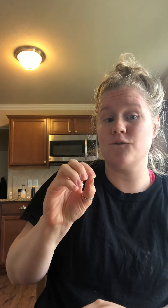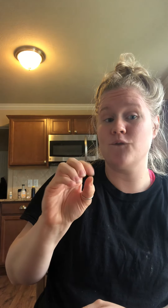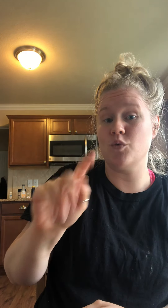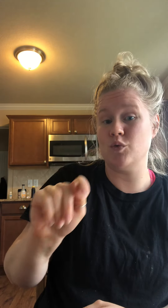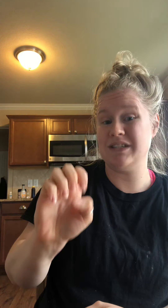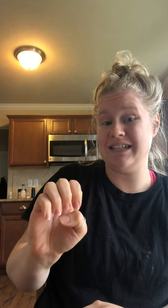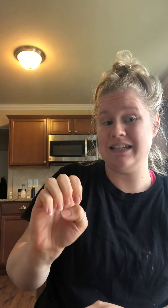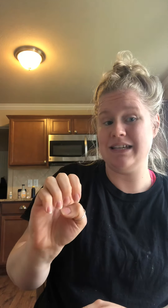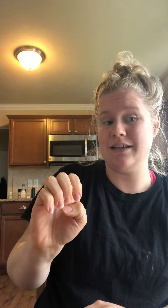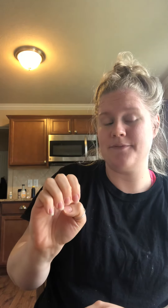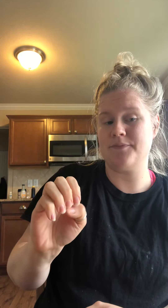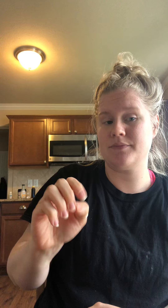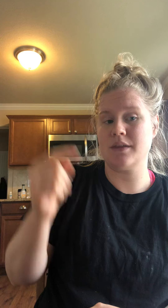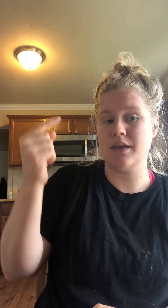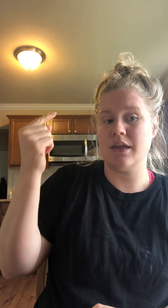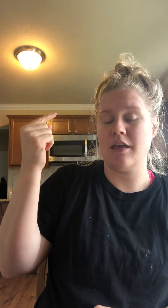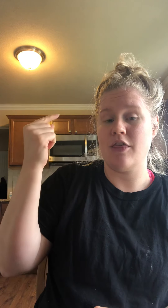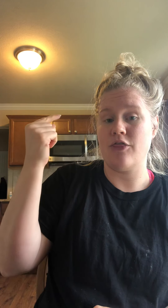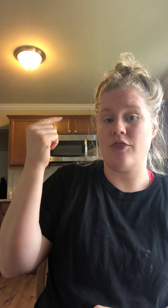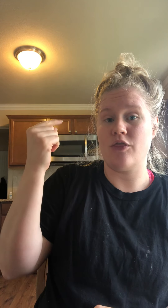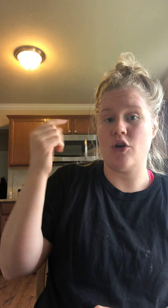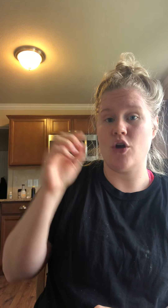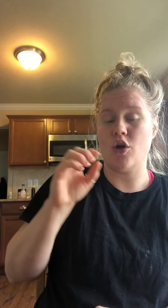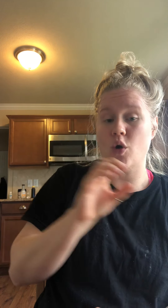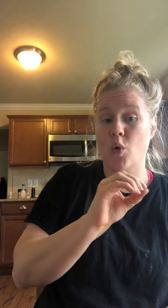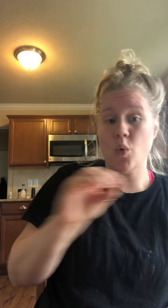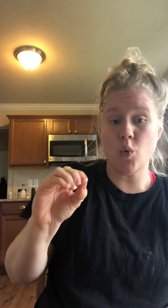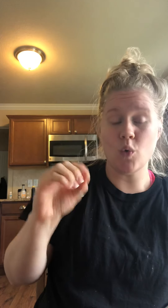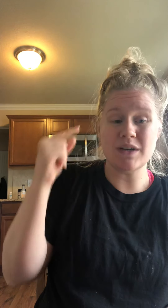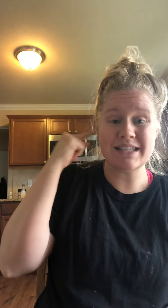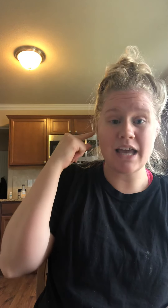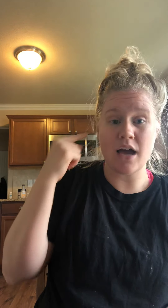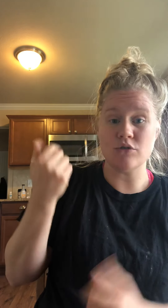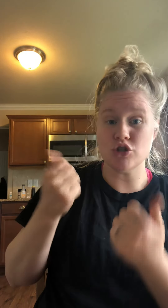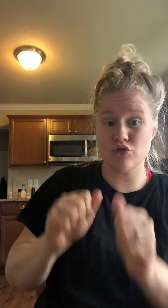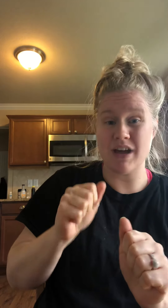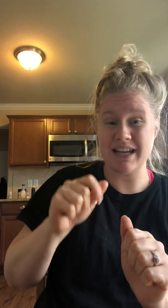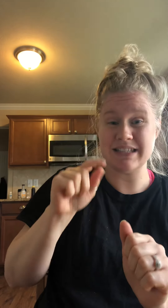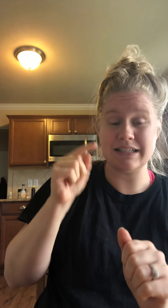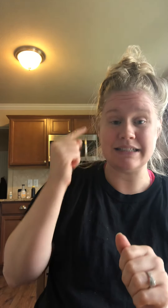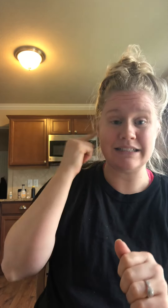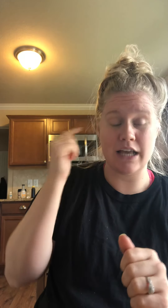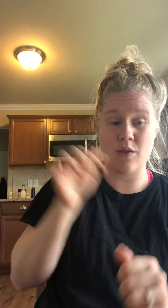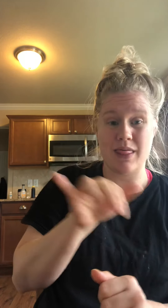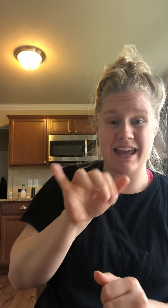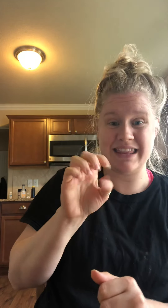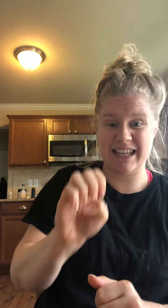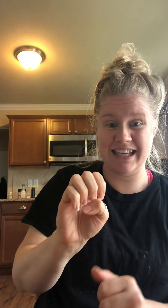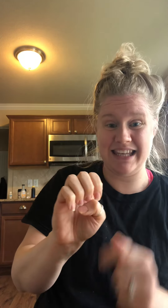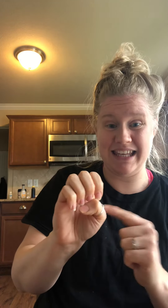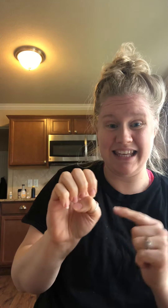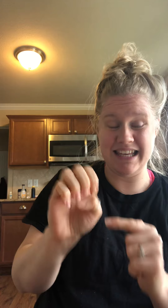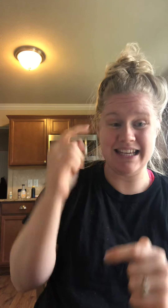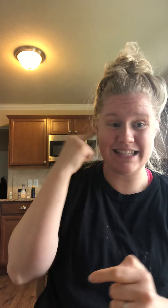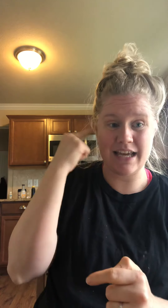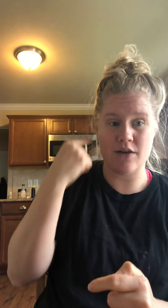the oo sound tried to sound more like the E sound. This is just a pattern that we found in